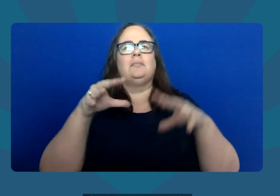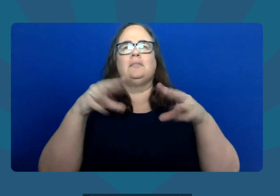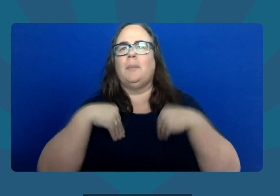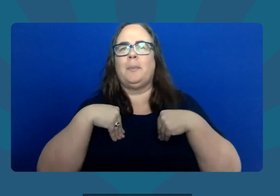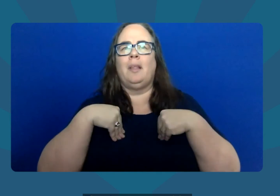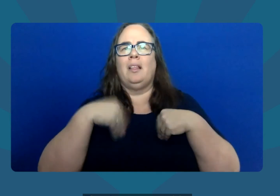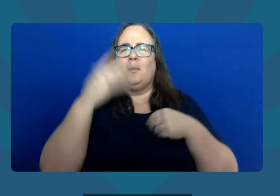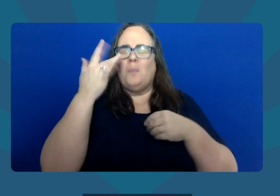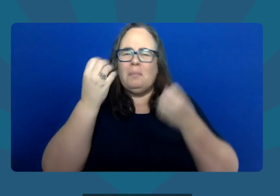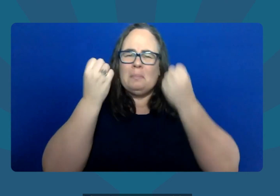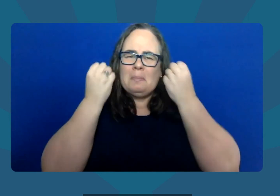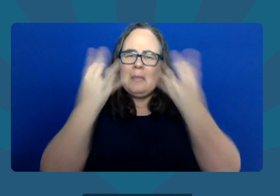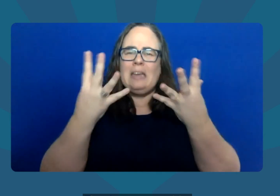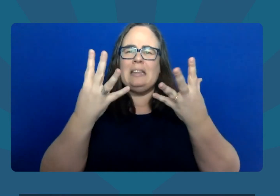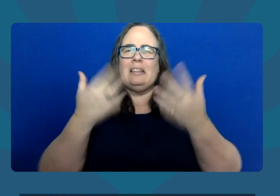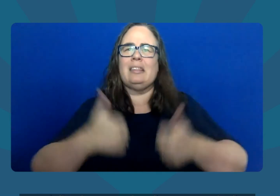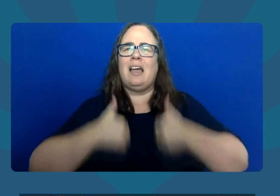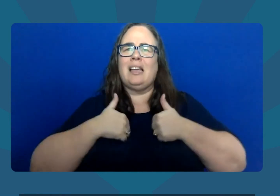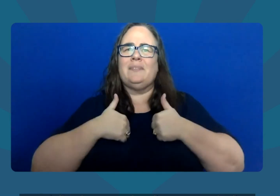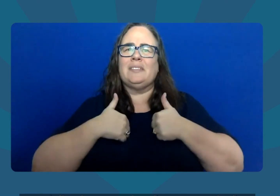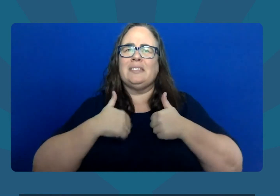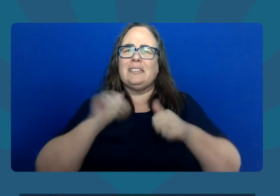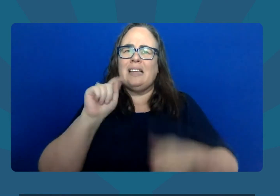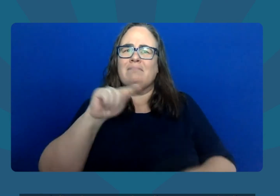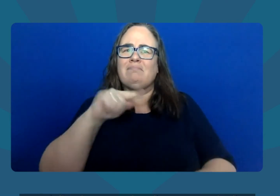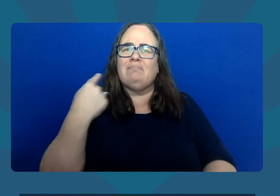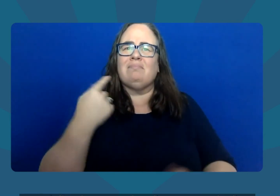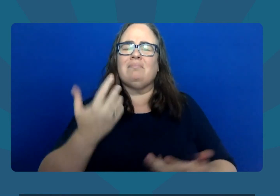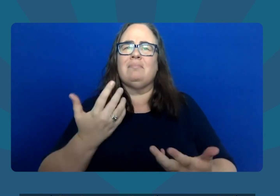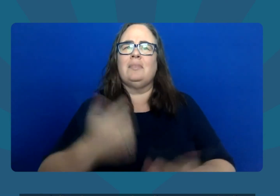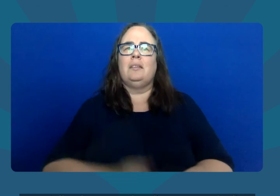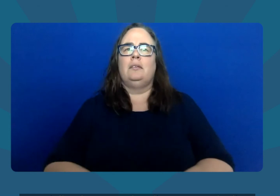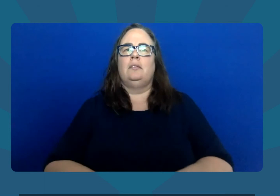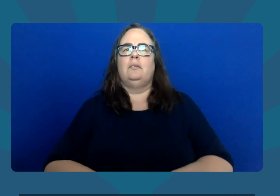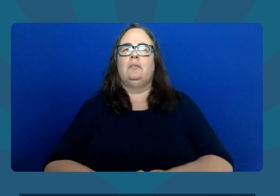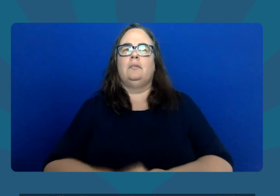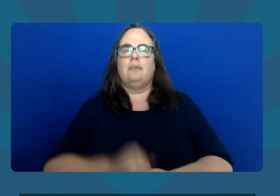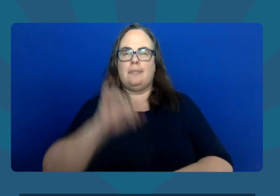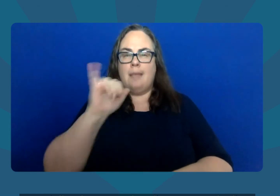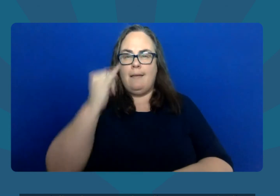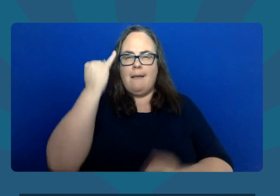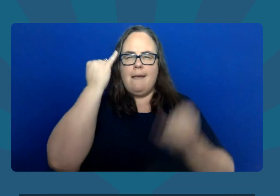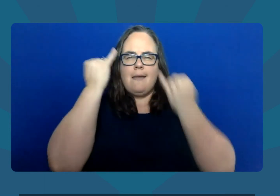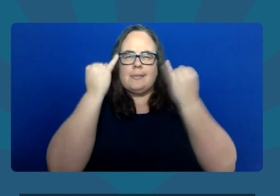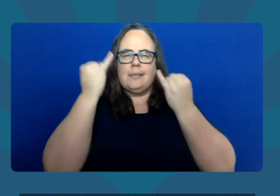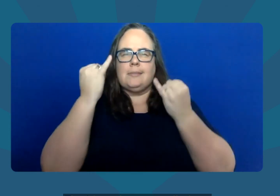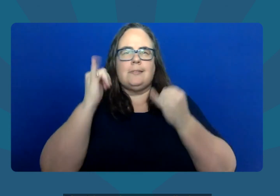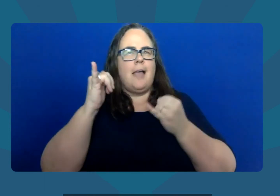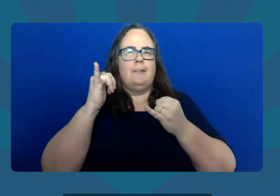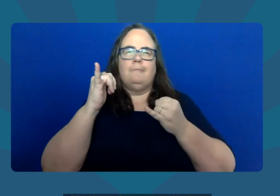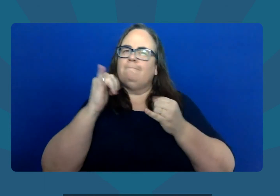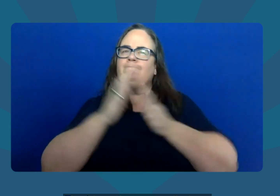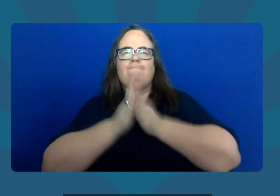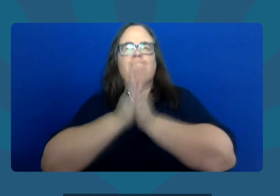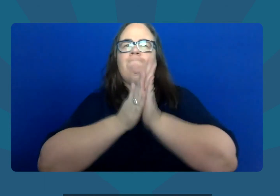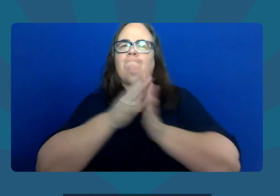That is unacceptable, especially when countless lives are on the line. The